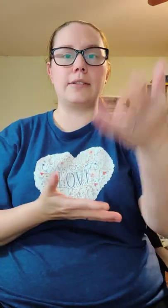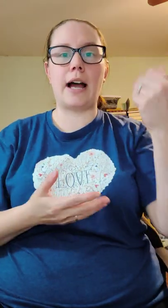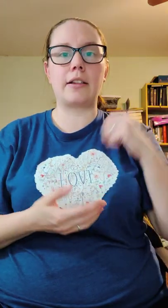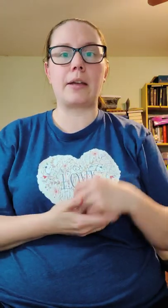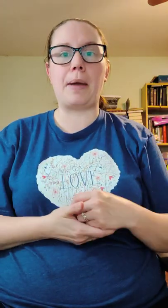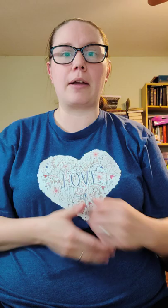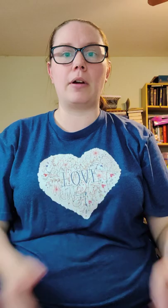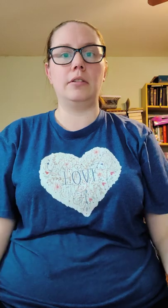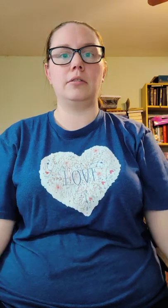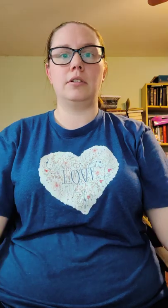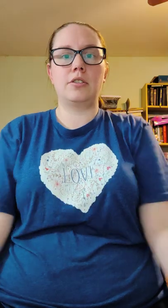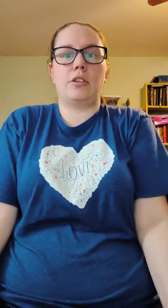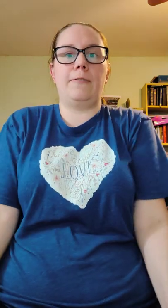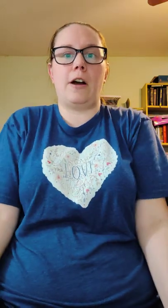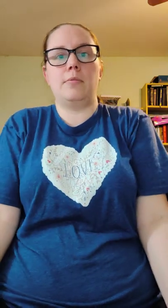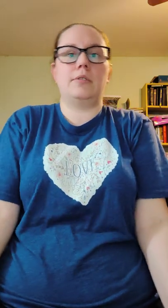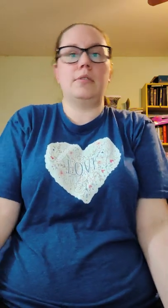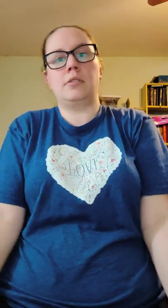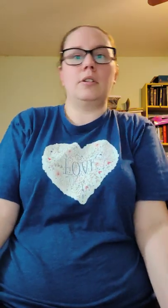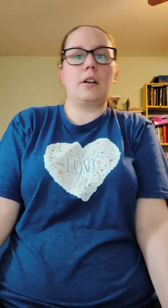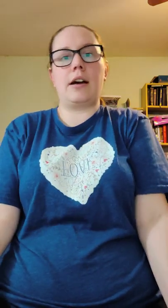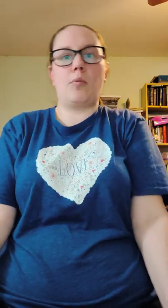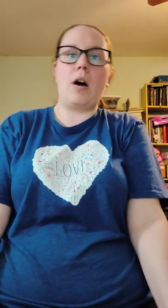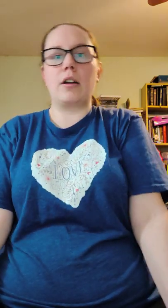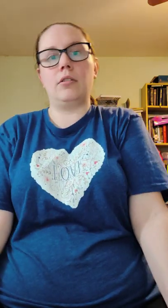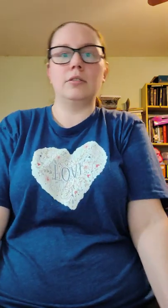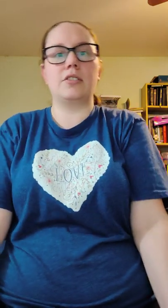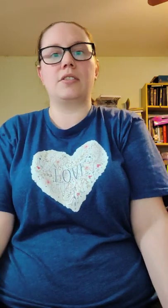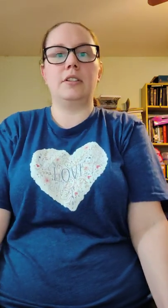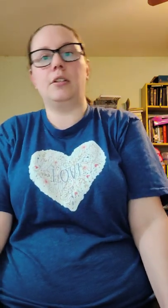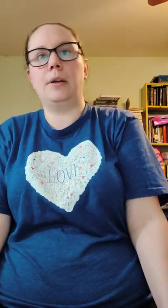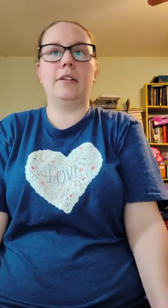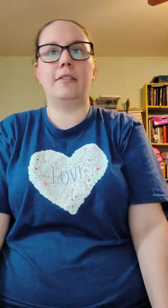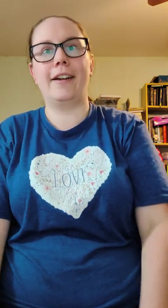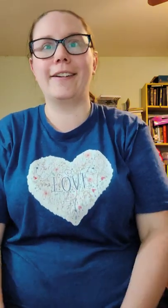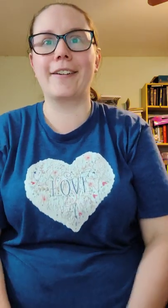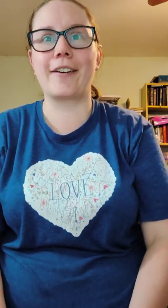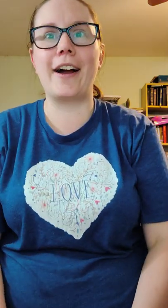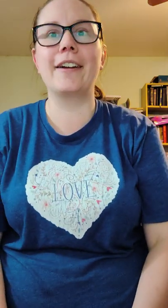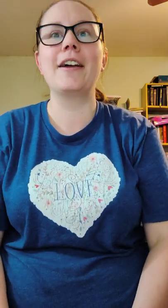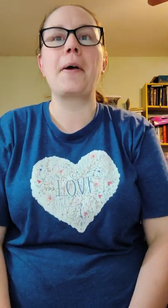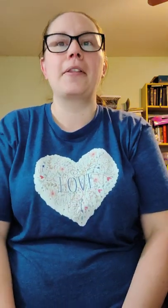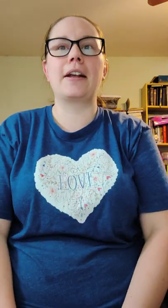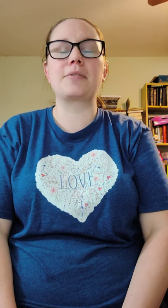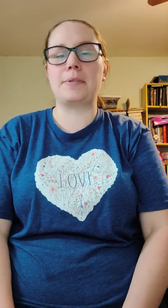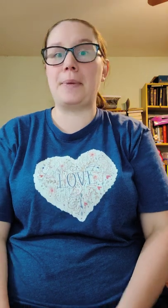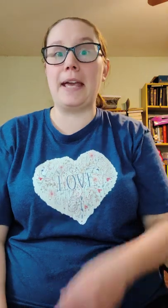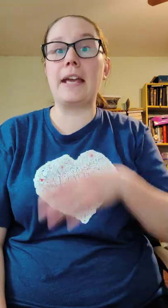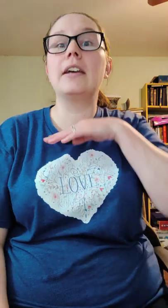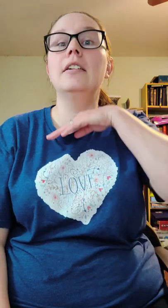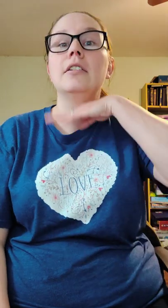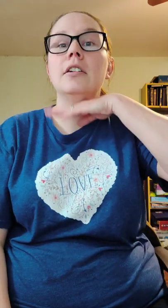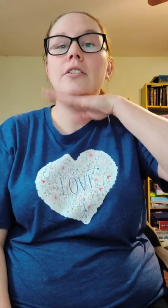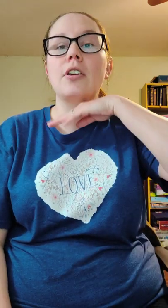guys act like a penguin? Stiff arms. Kind of waddle. Just a little bit. Right? Okay. The next one's pig. So,